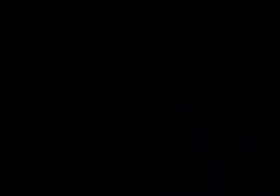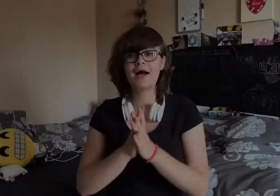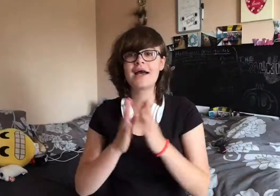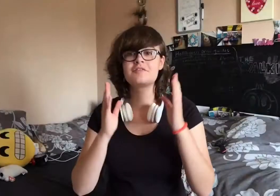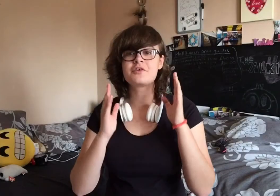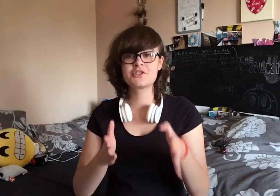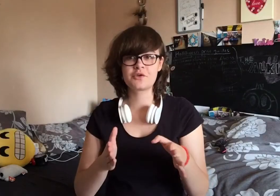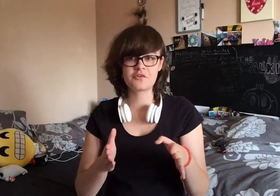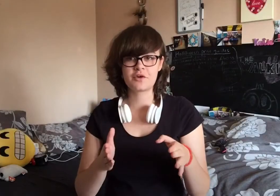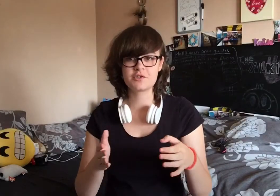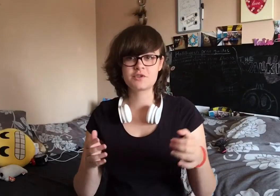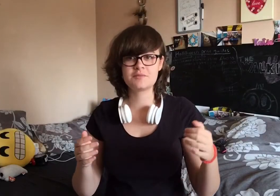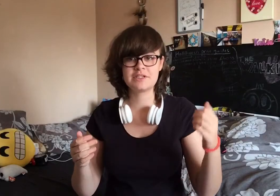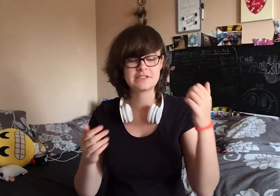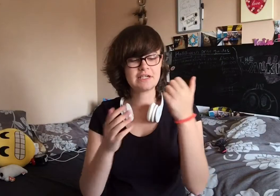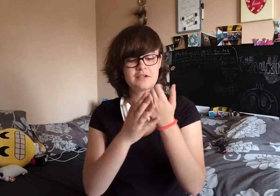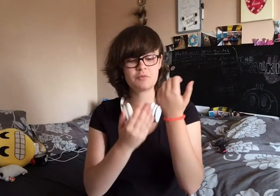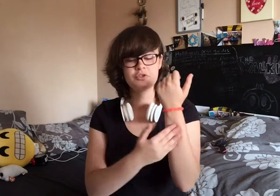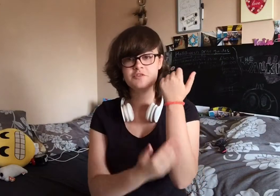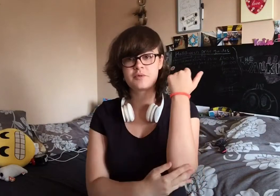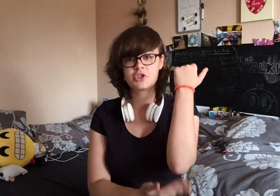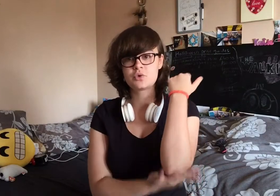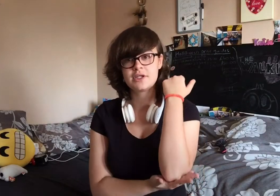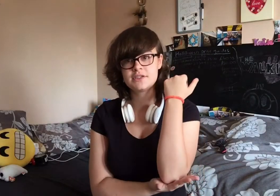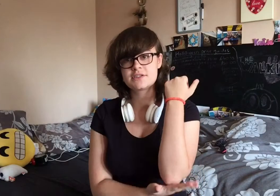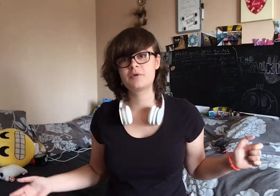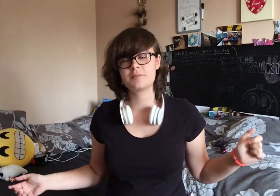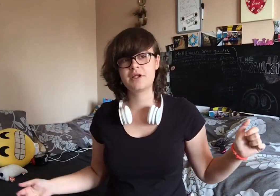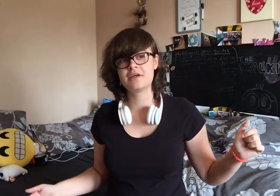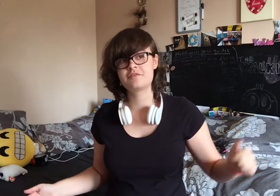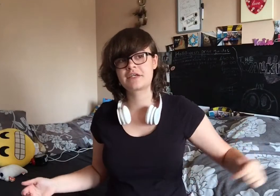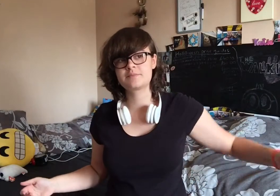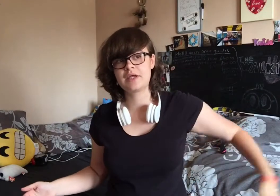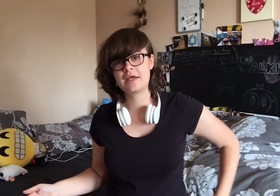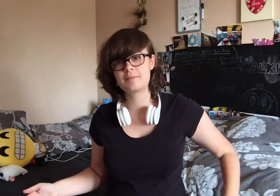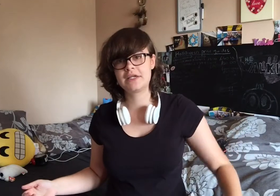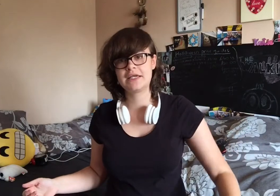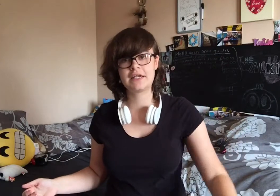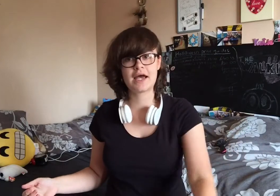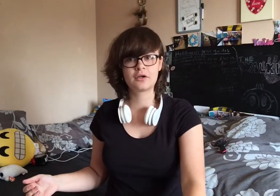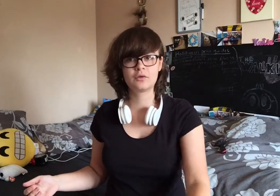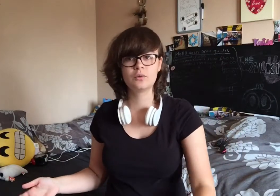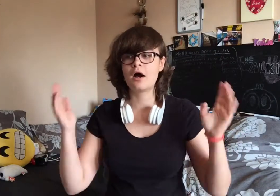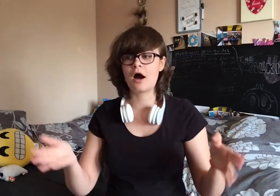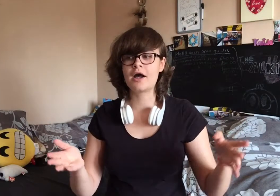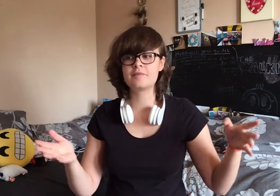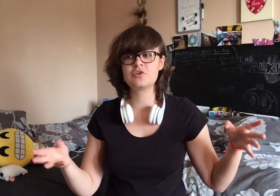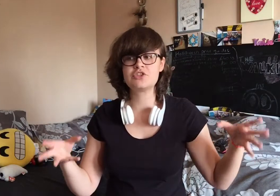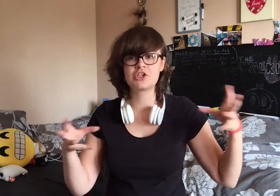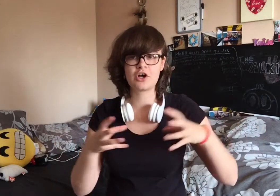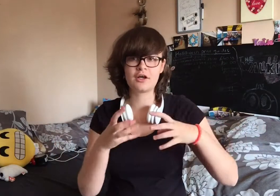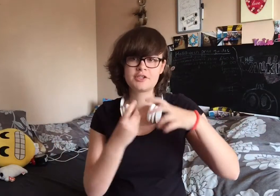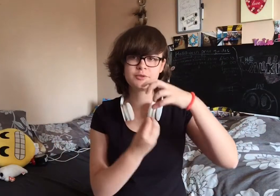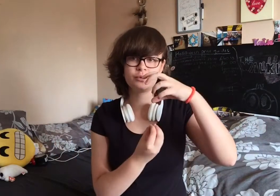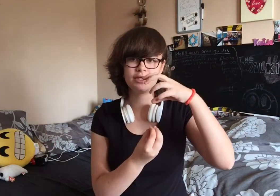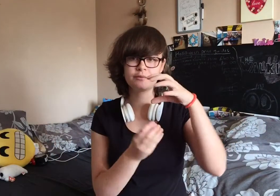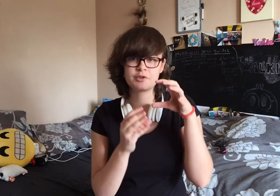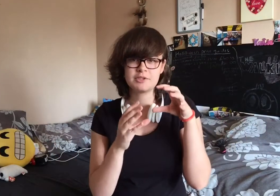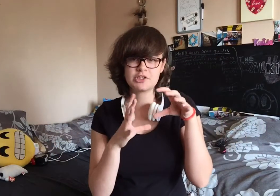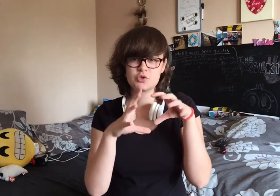I have osteoarthritis, which means in most of my joints, but it mainly affects my hip, knee, and ankle, I am losing the cartilage between it, which means soon